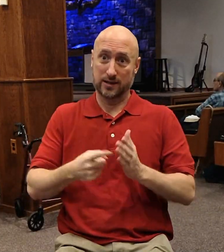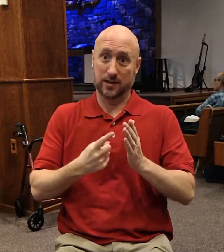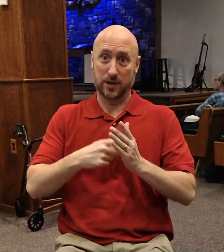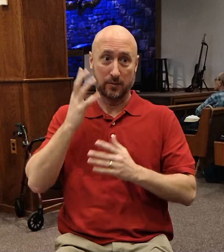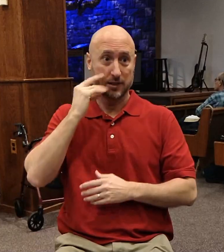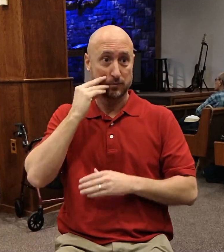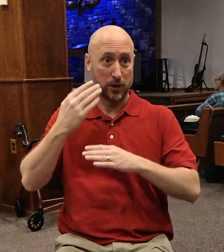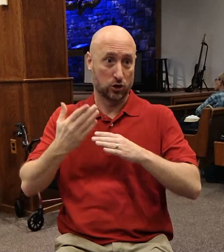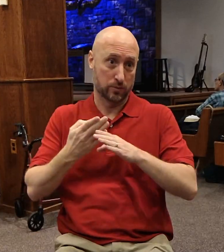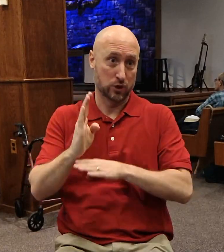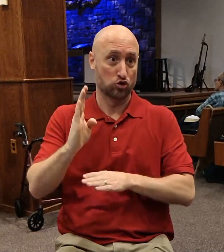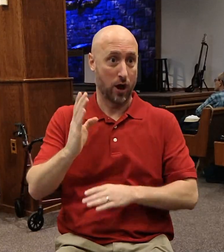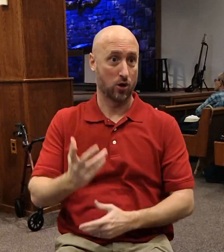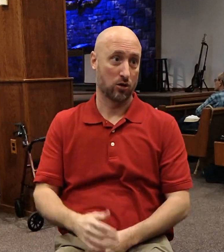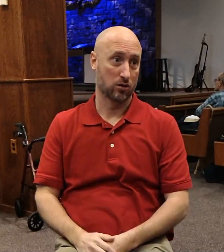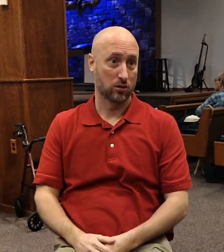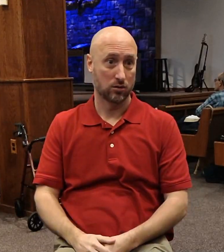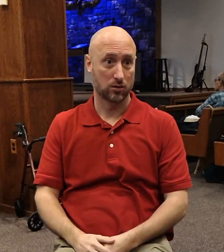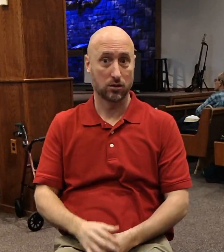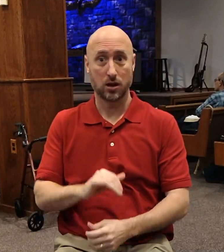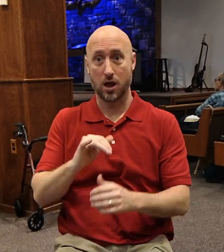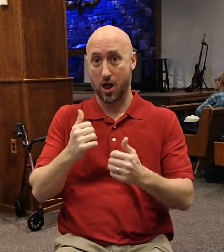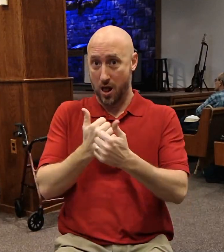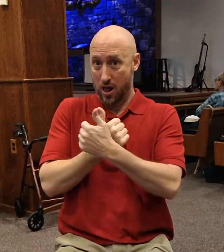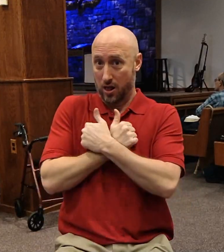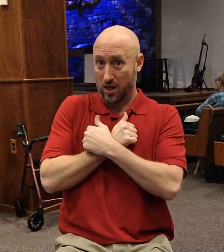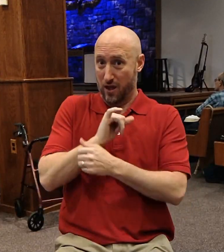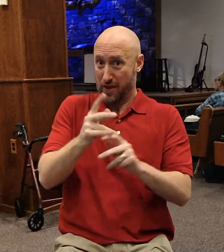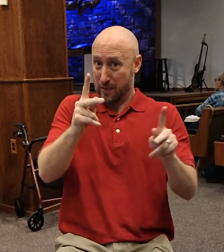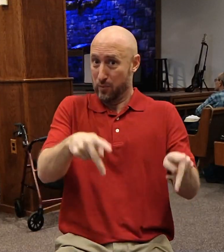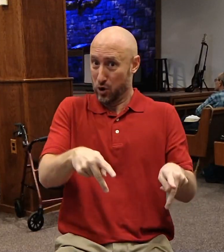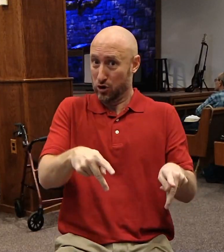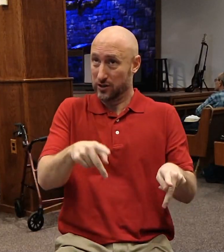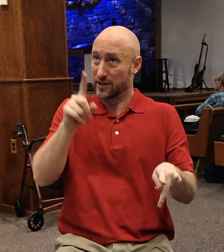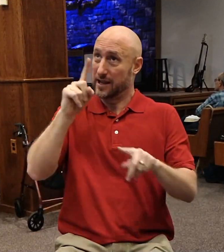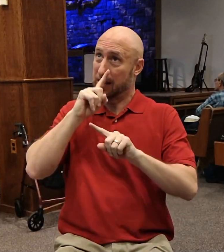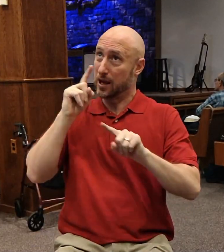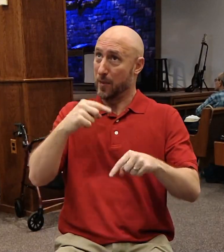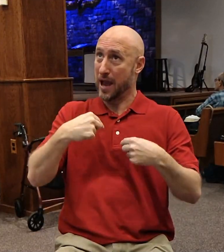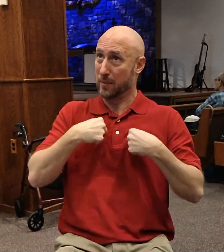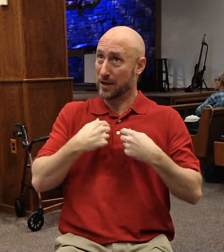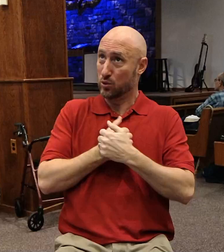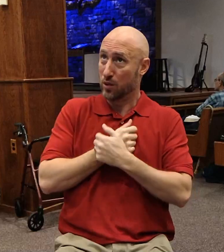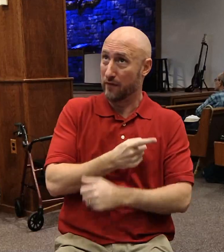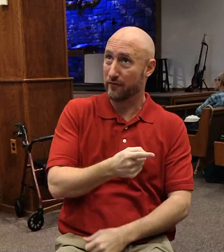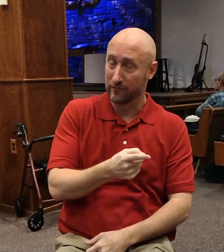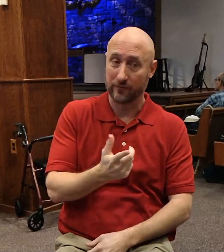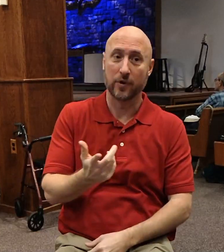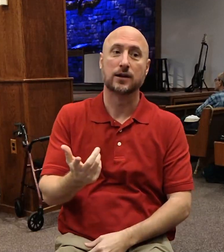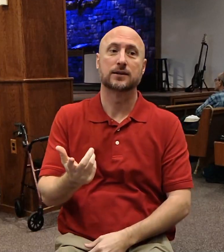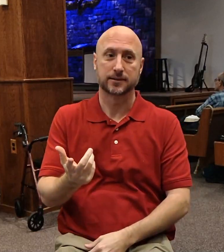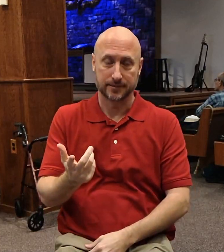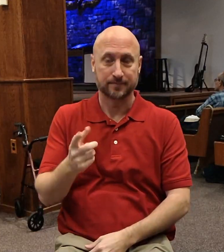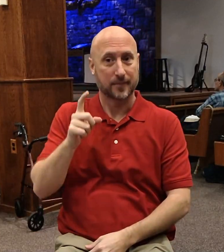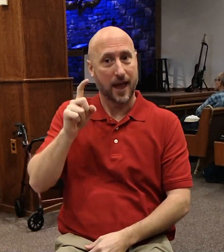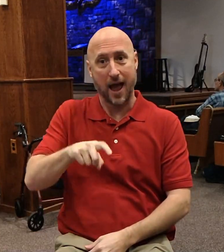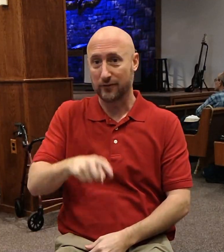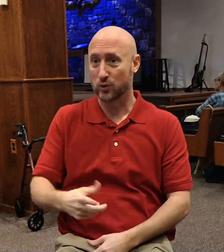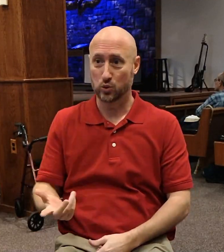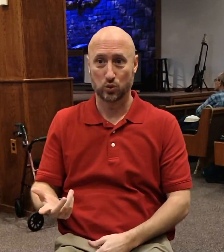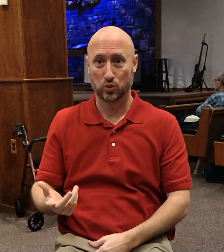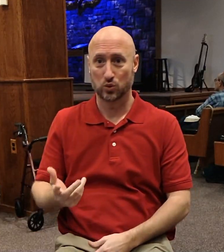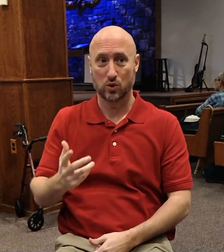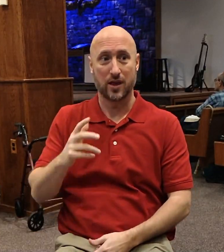And when you love that person, he's giving you a commandment to do that. You have to do it with a forgiving love. That's the way he loves.